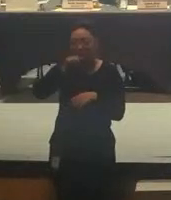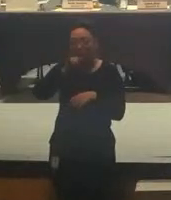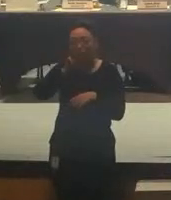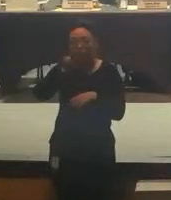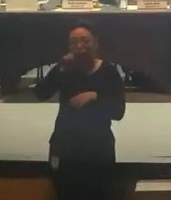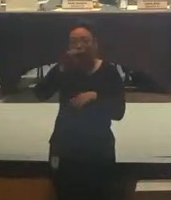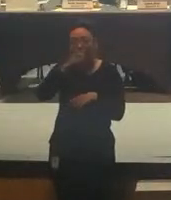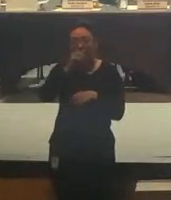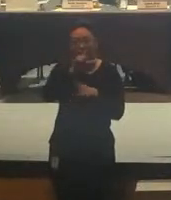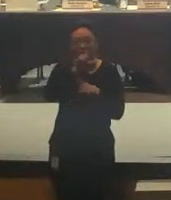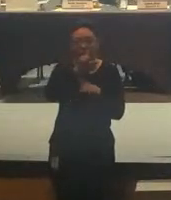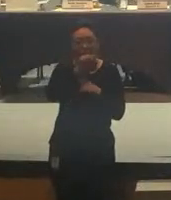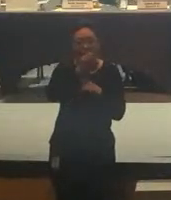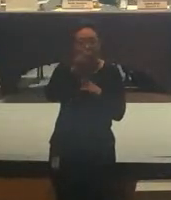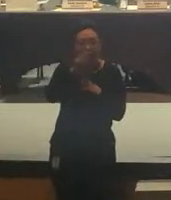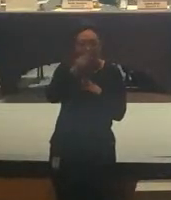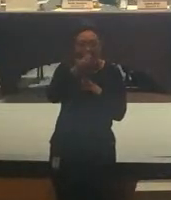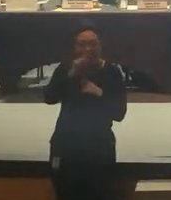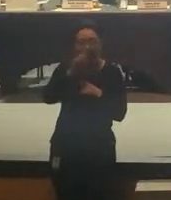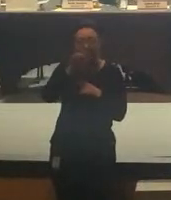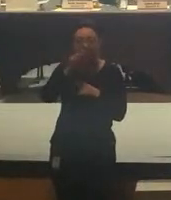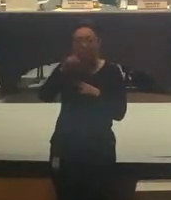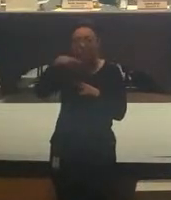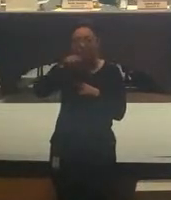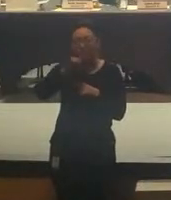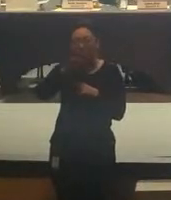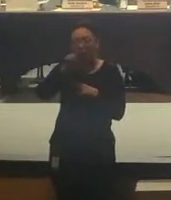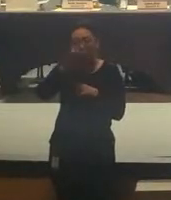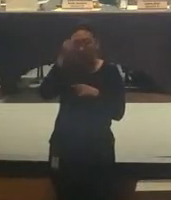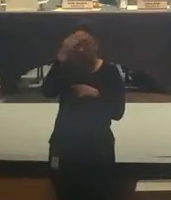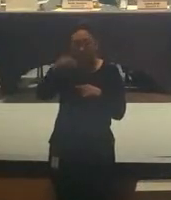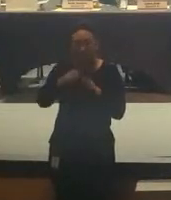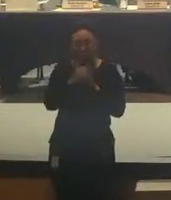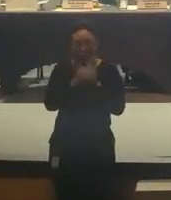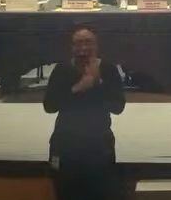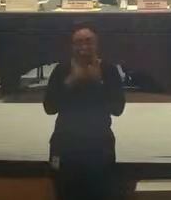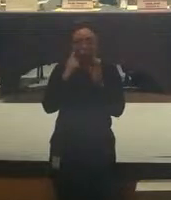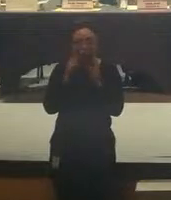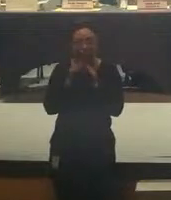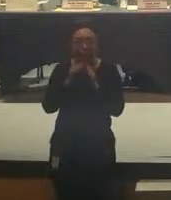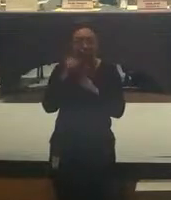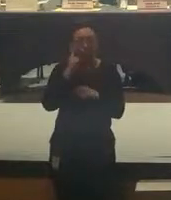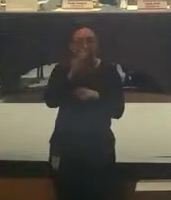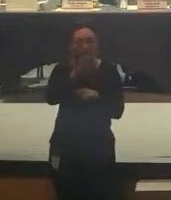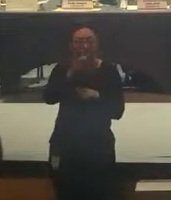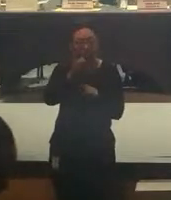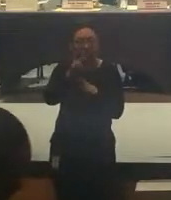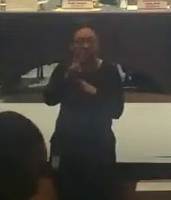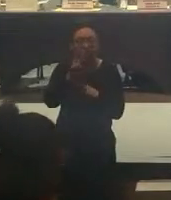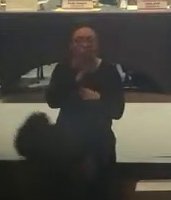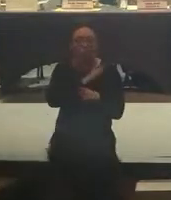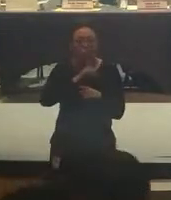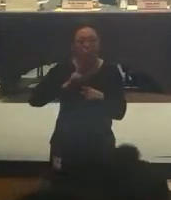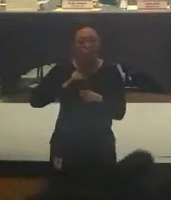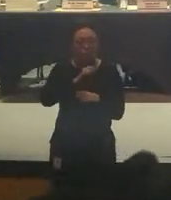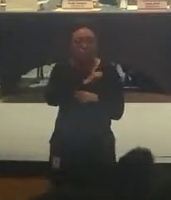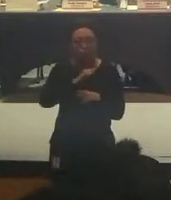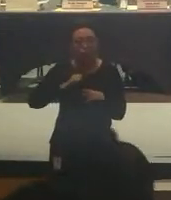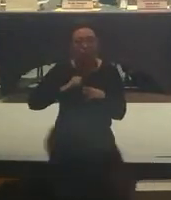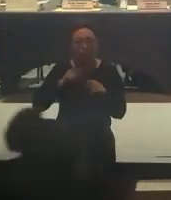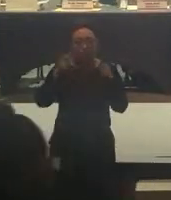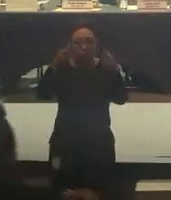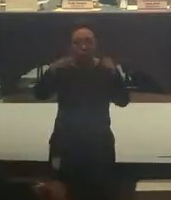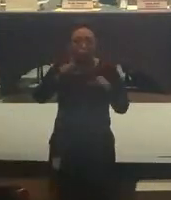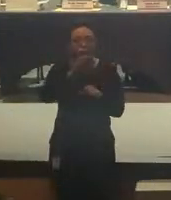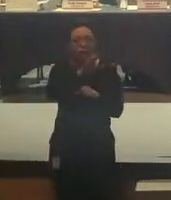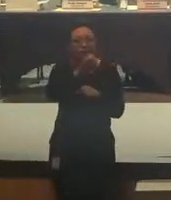Paiutes. In accordance with the open meeting law, it is hereby noted that the agenda for the meeting of the Clark County School District Board of Trustees has been posted at the Clark